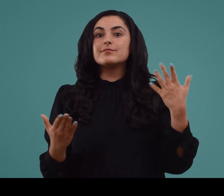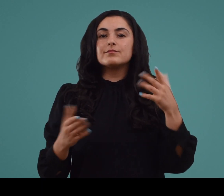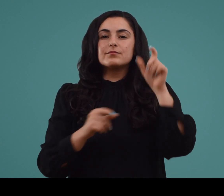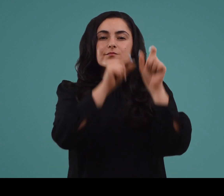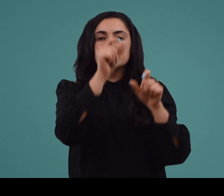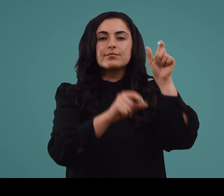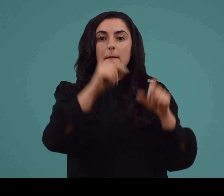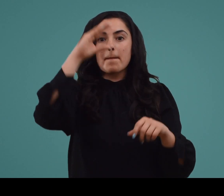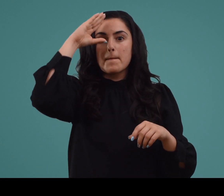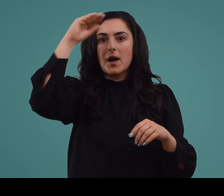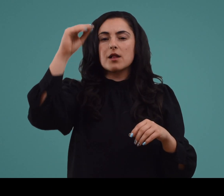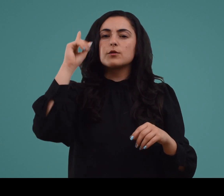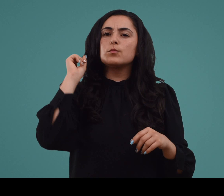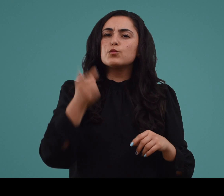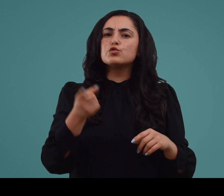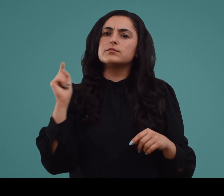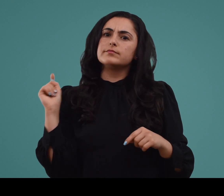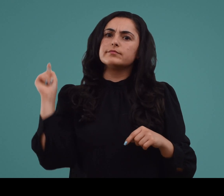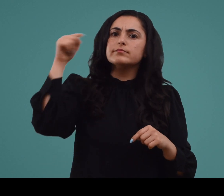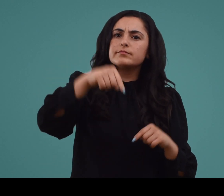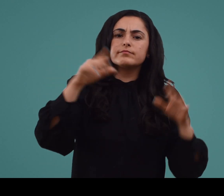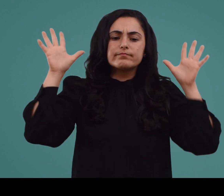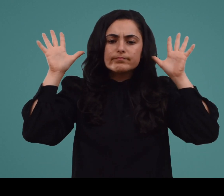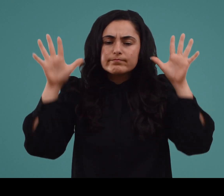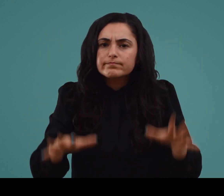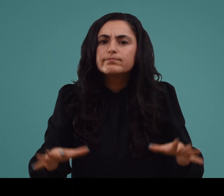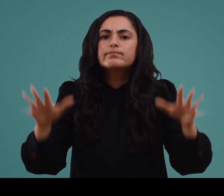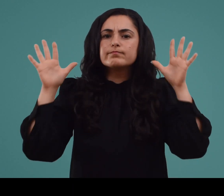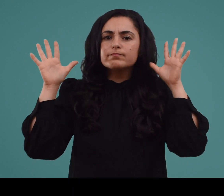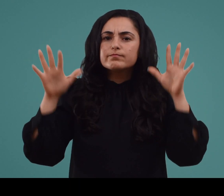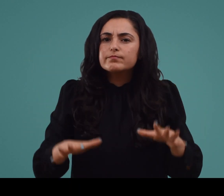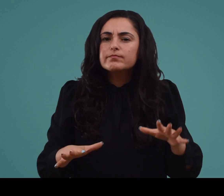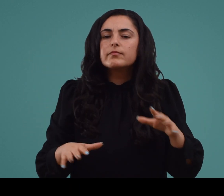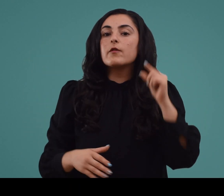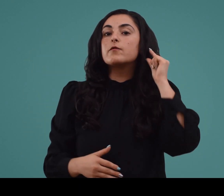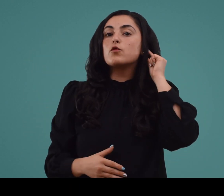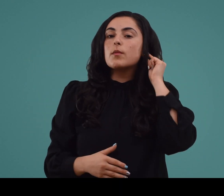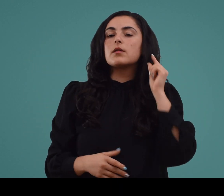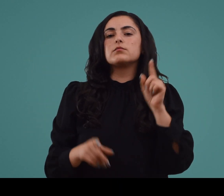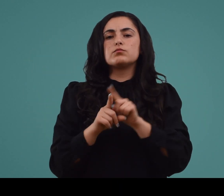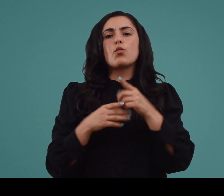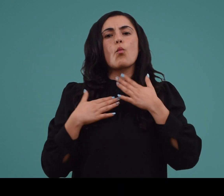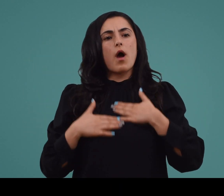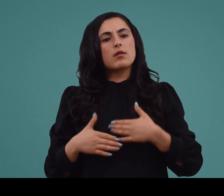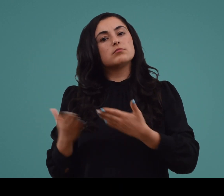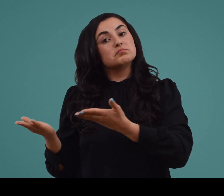Namaz is obligatory for men and optional for women.